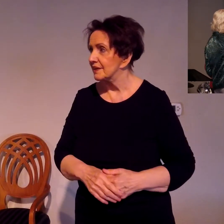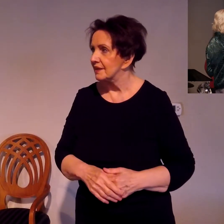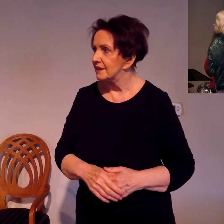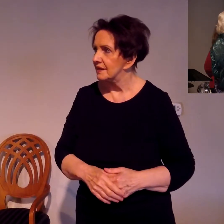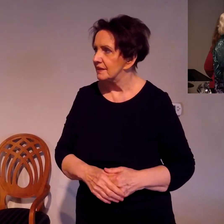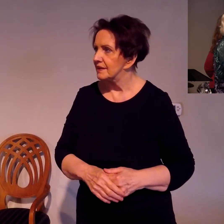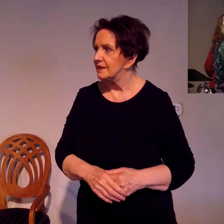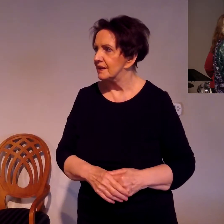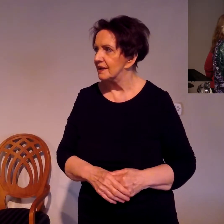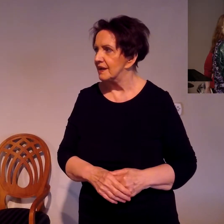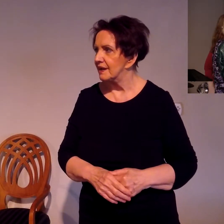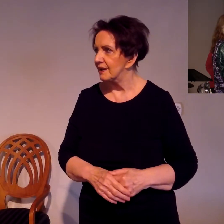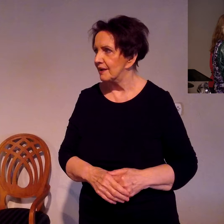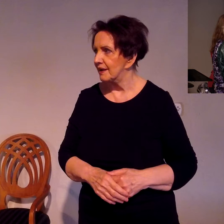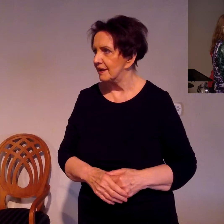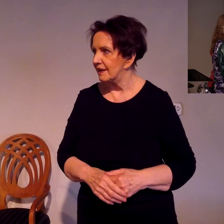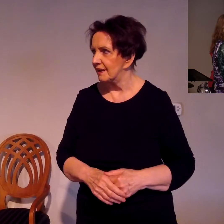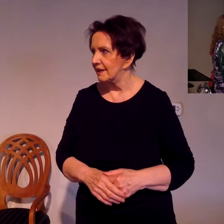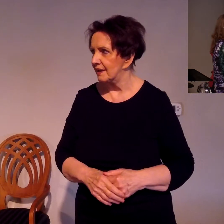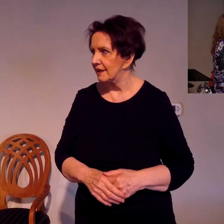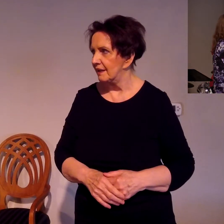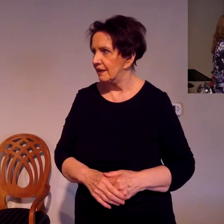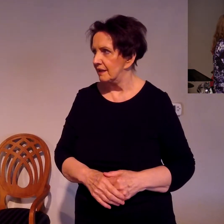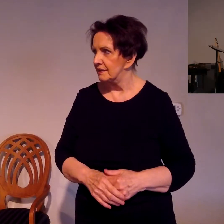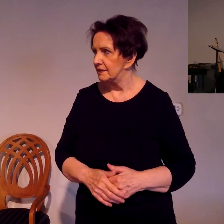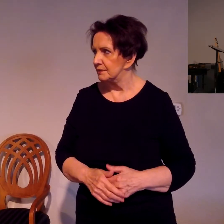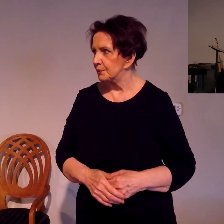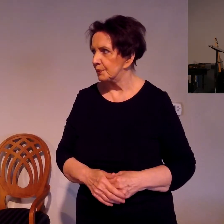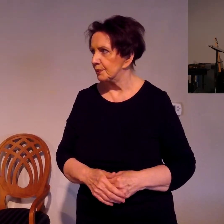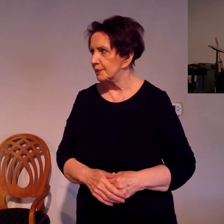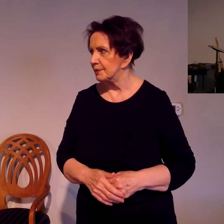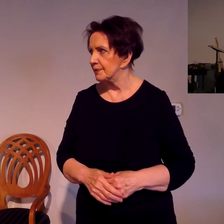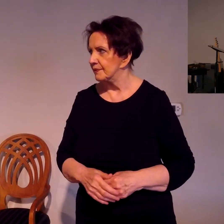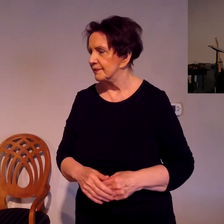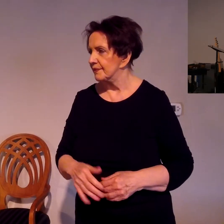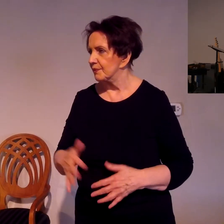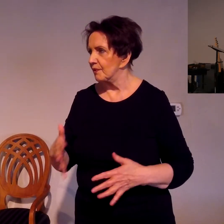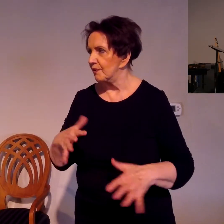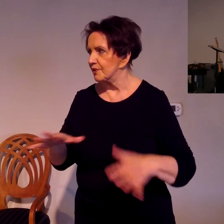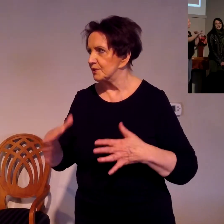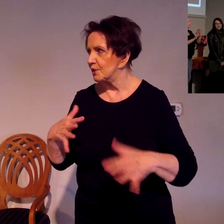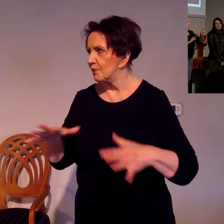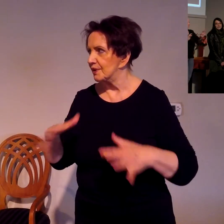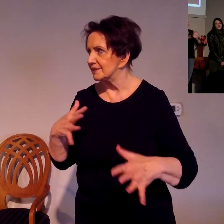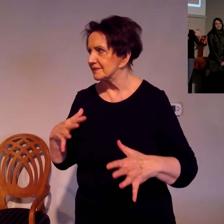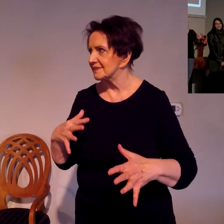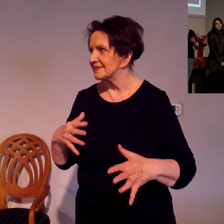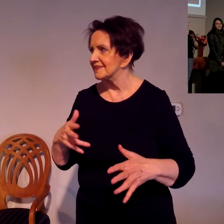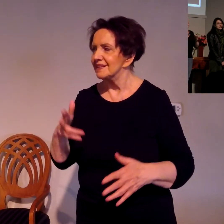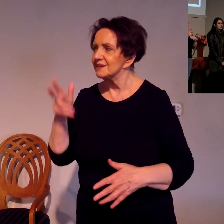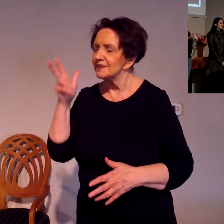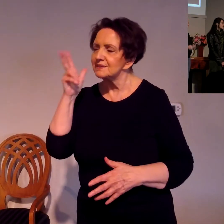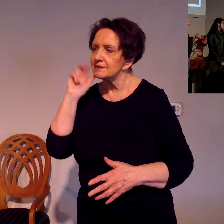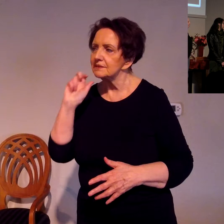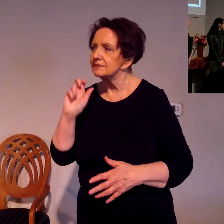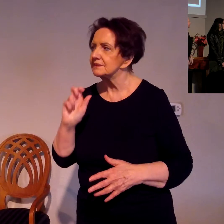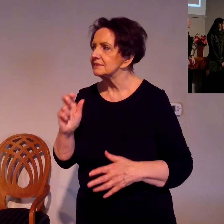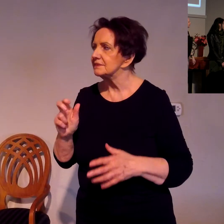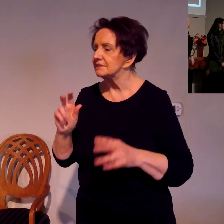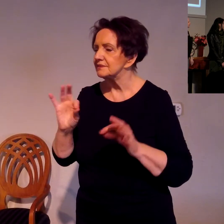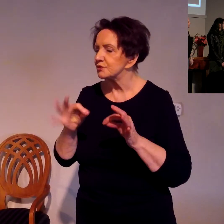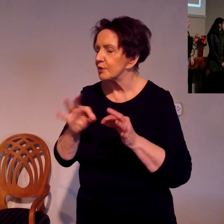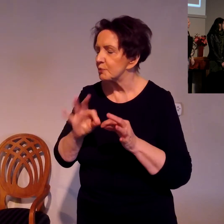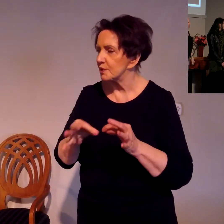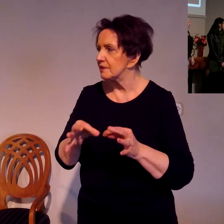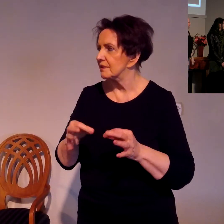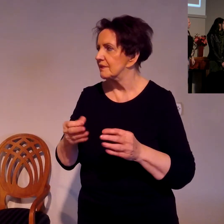has been encoded through all of this, goes through all the noise, and then it gets decoded by all of this. And